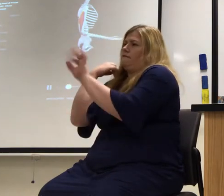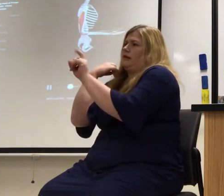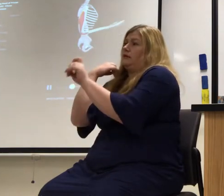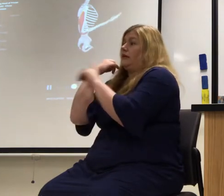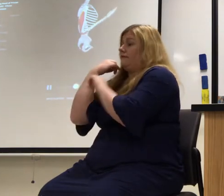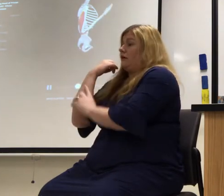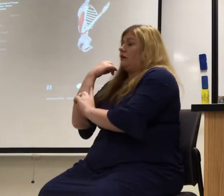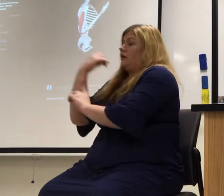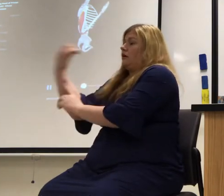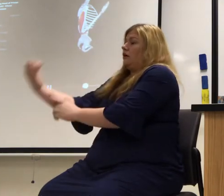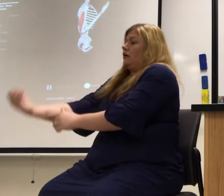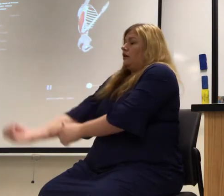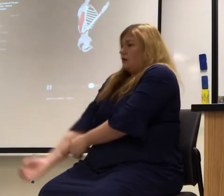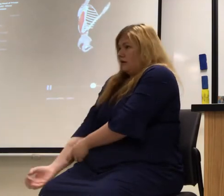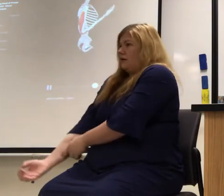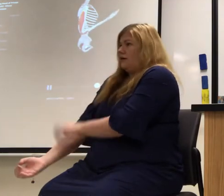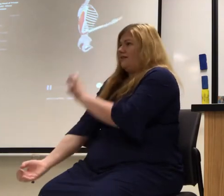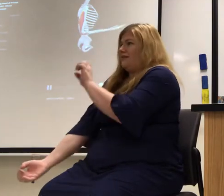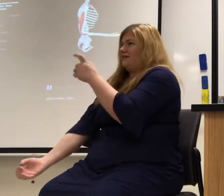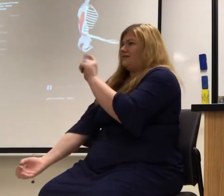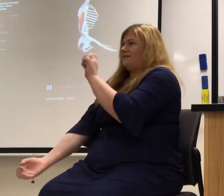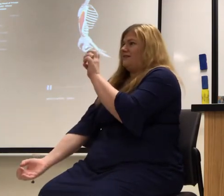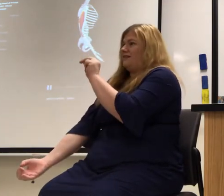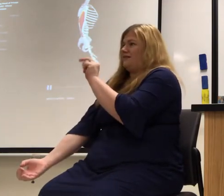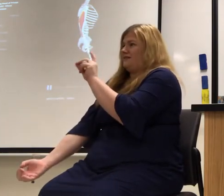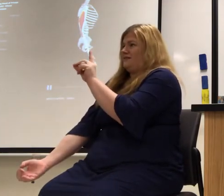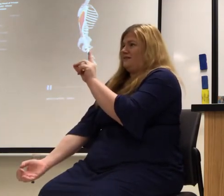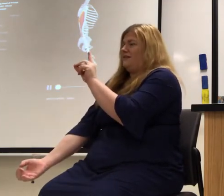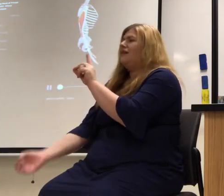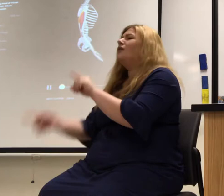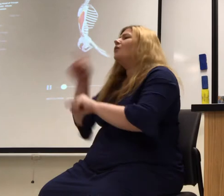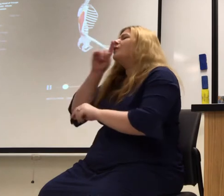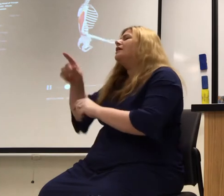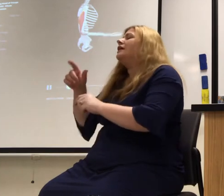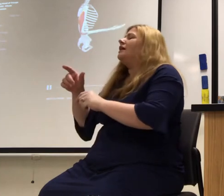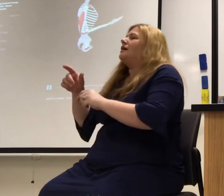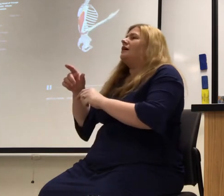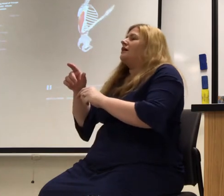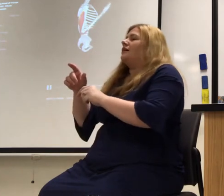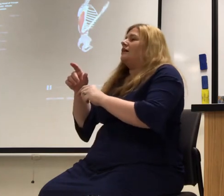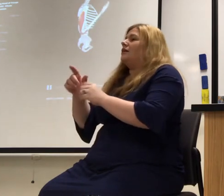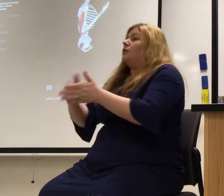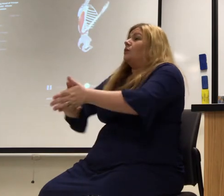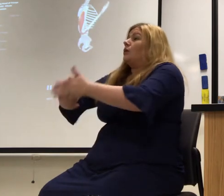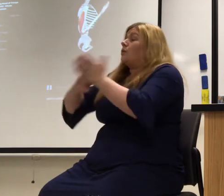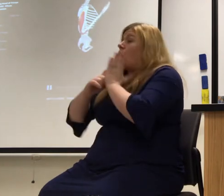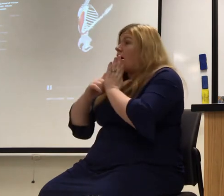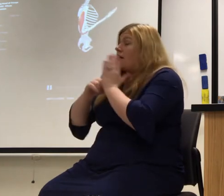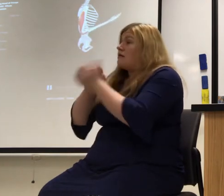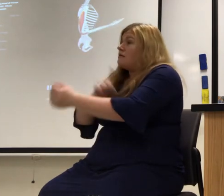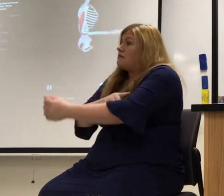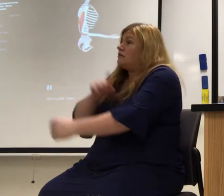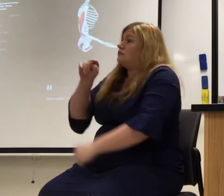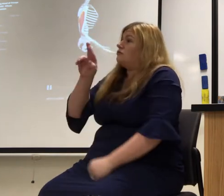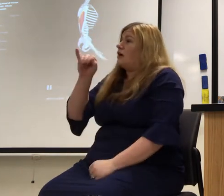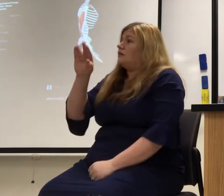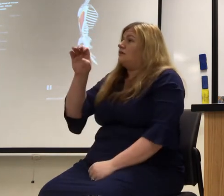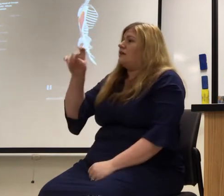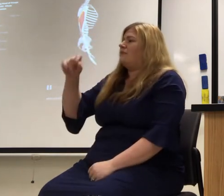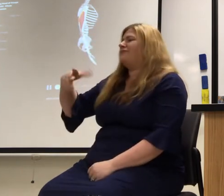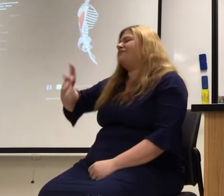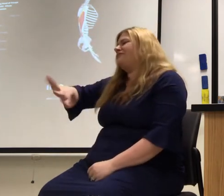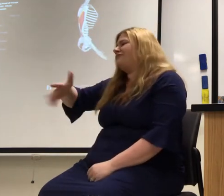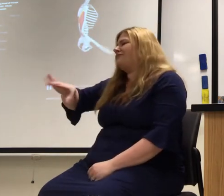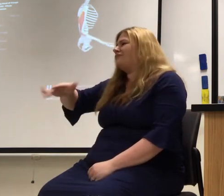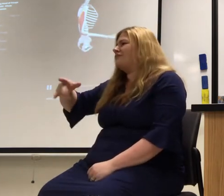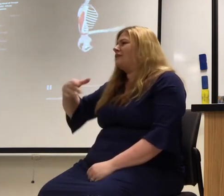that, because what's doing most of the work if you just let your arm drop? Gravity. Okay, so usually when you work out your triceps